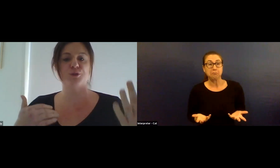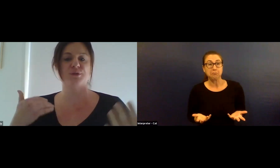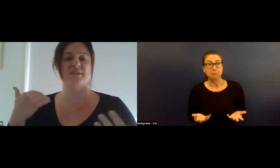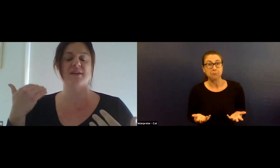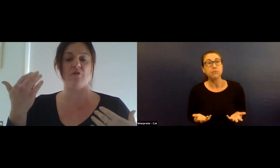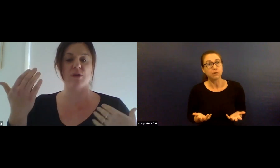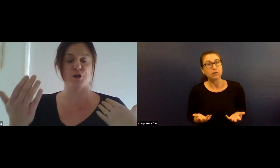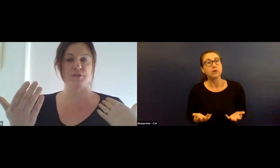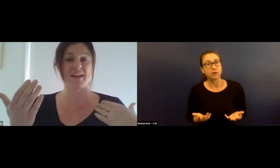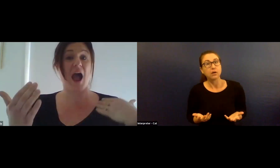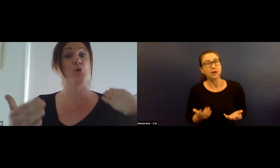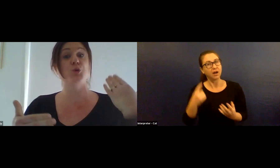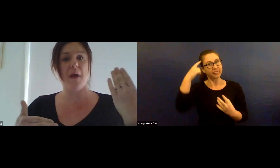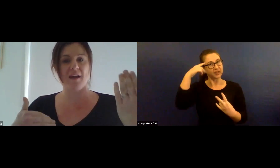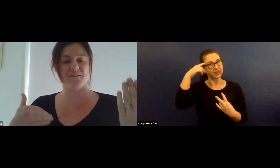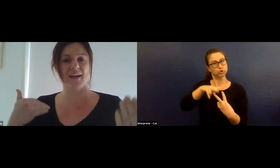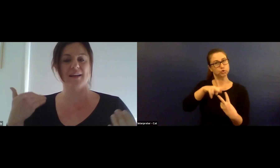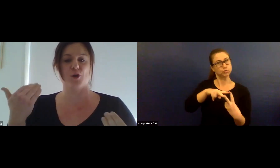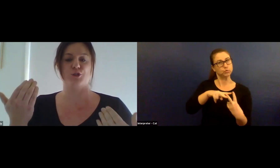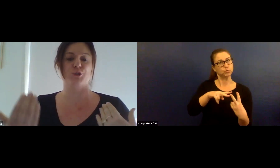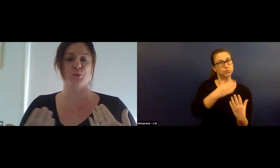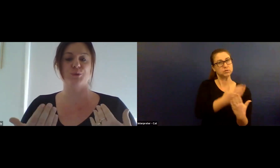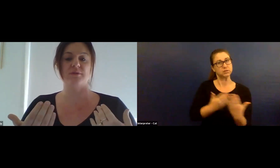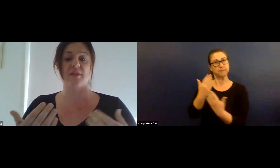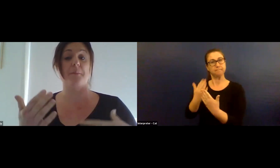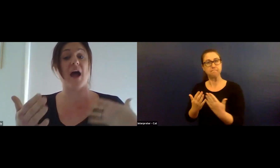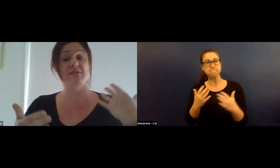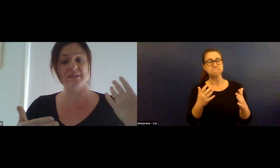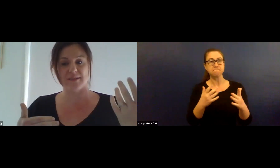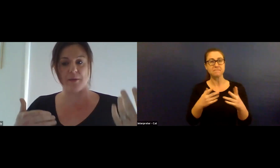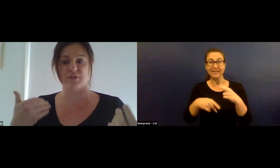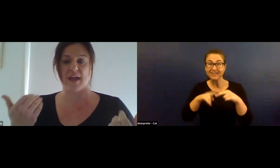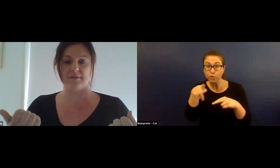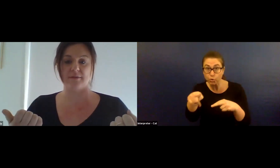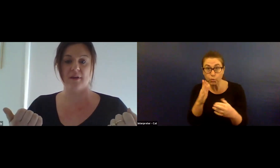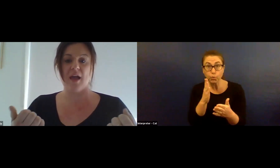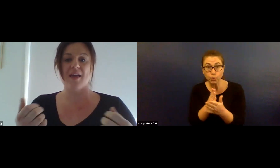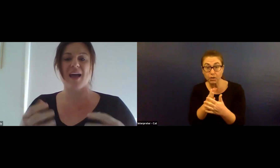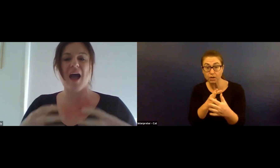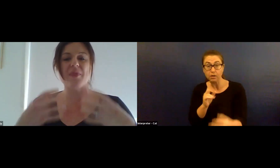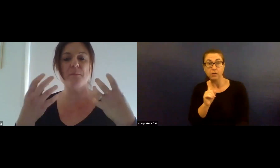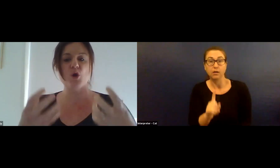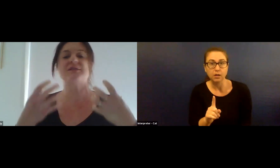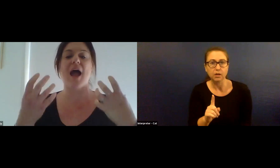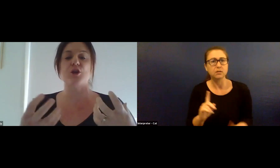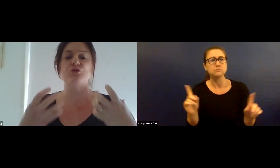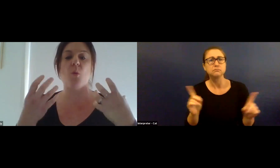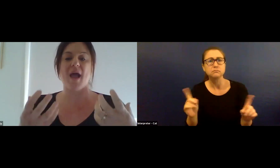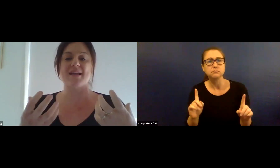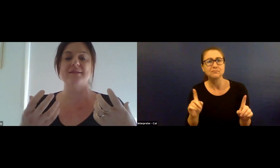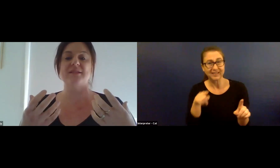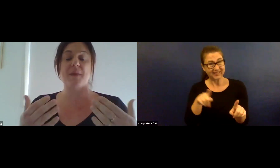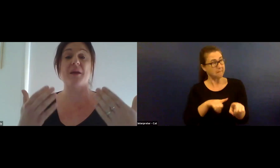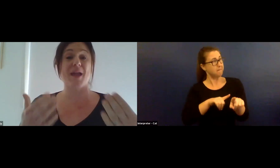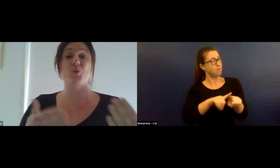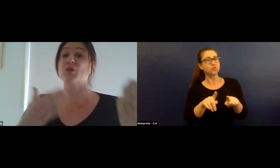those two scenarios and how you might feel in those shoes, the barriers they present, they are the most accurate